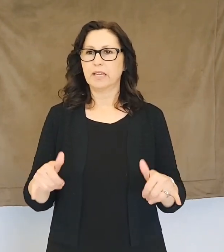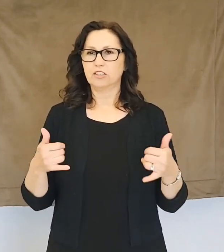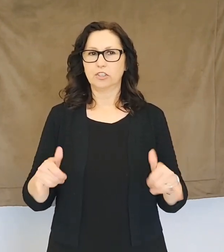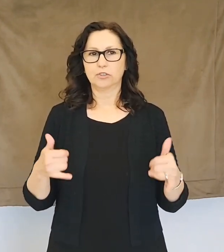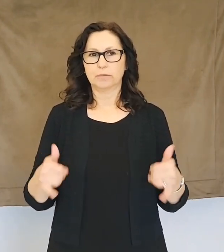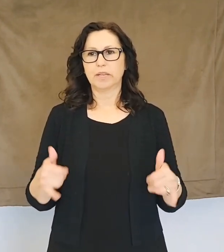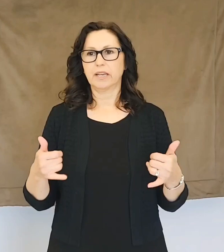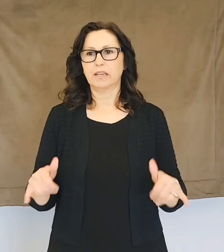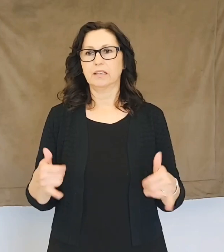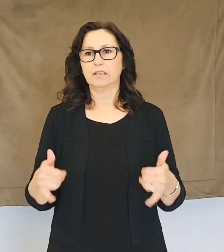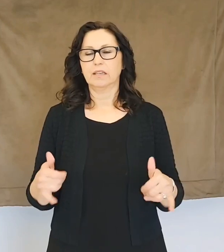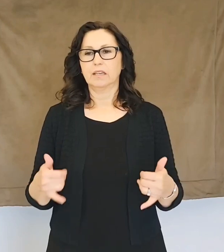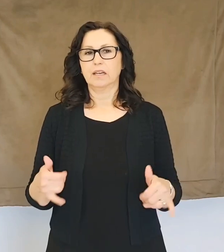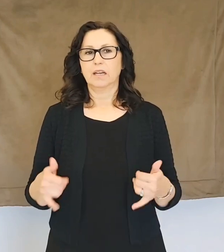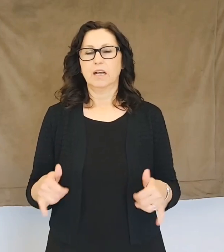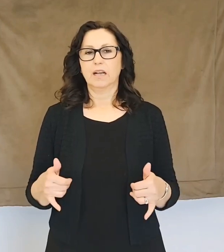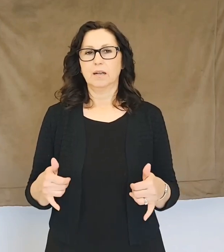playing, children playing.